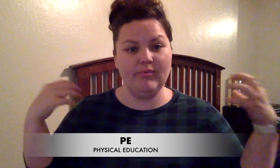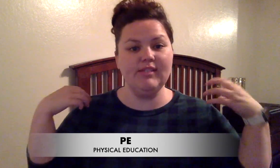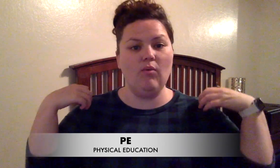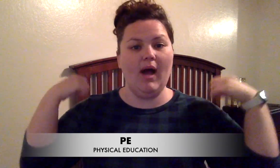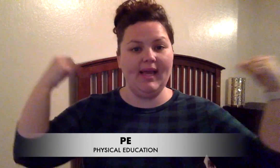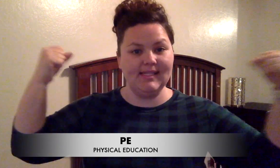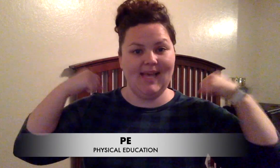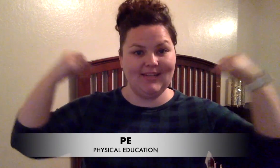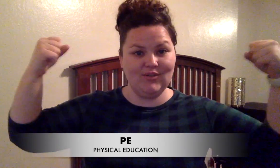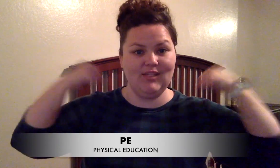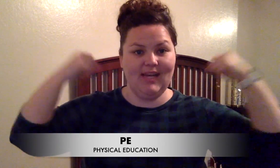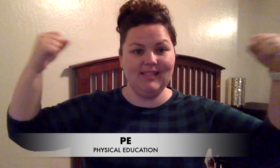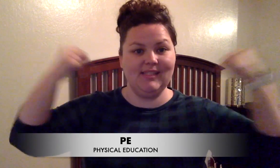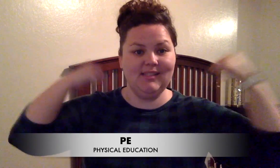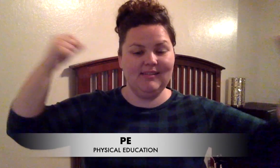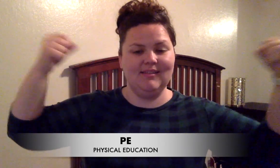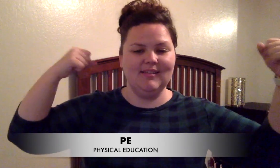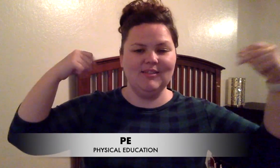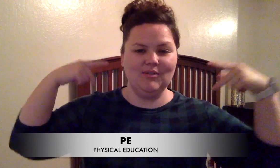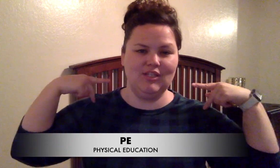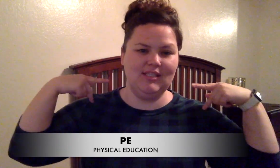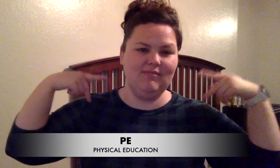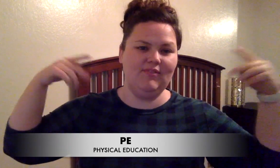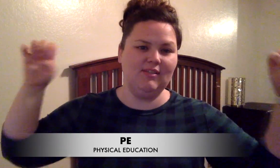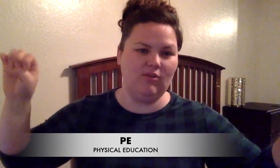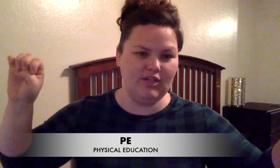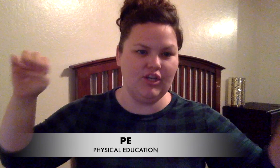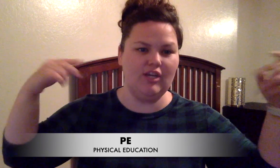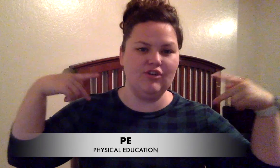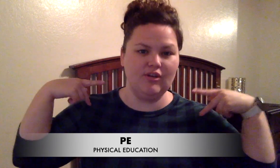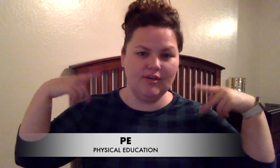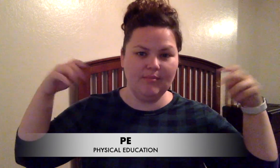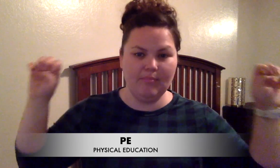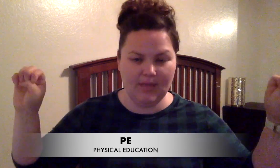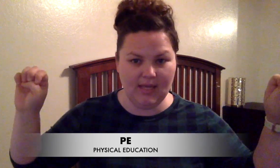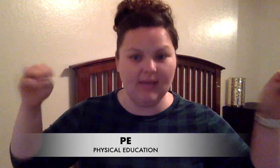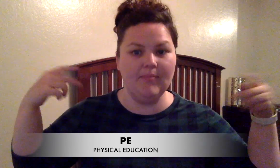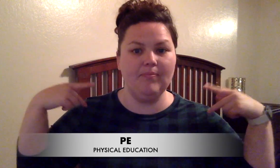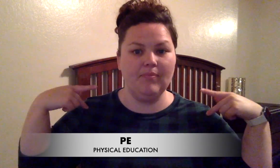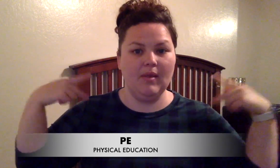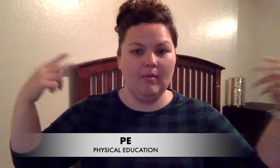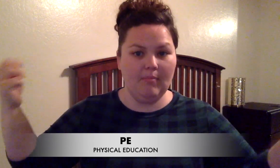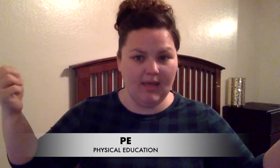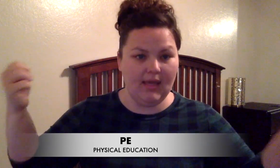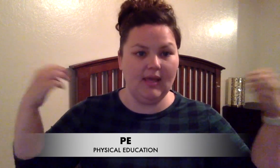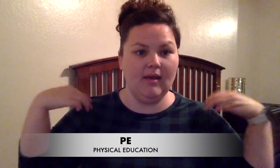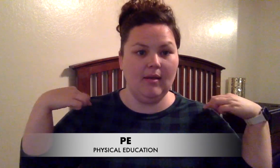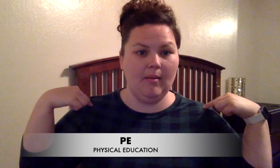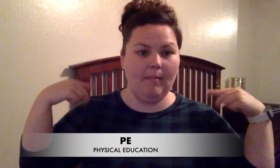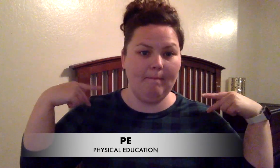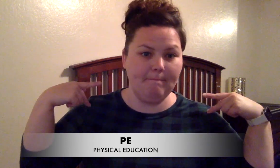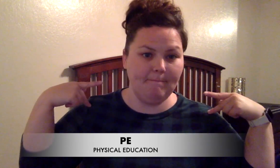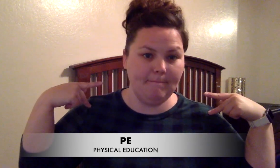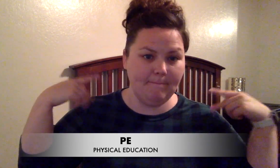reason why is exercise. So it's just physical education. P, P,